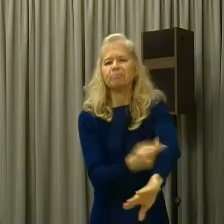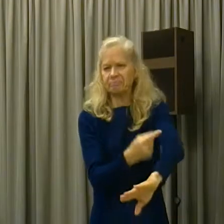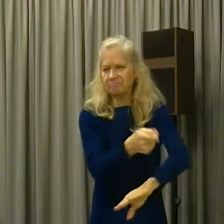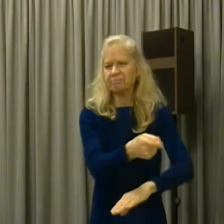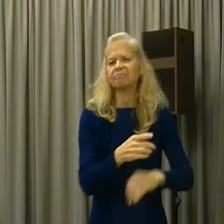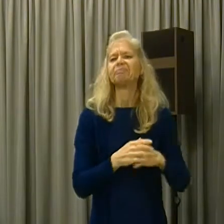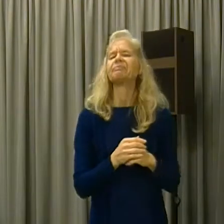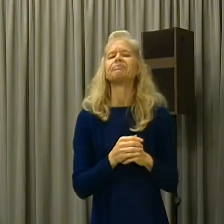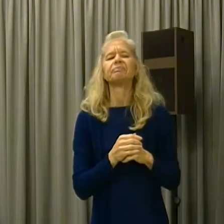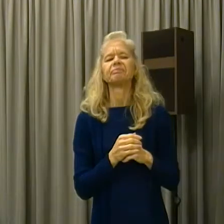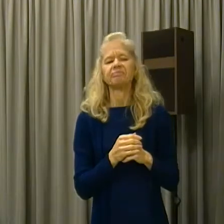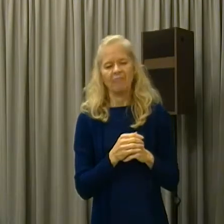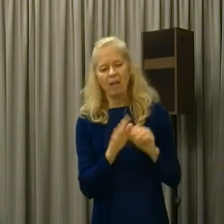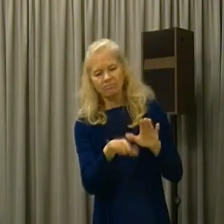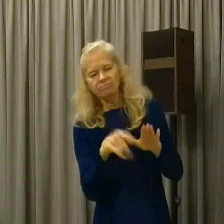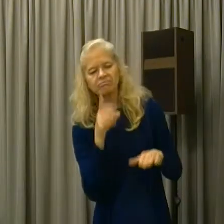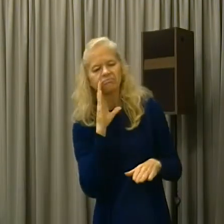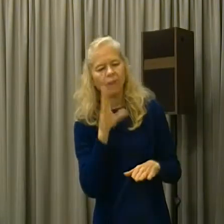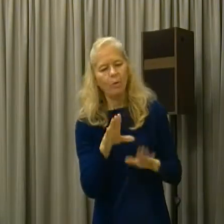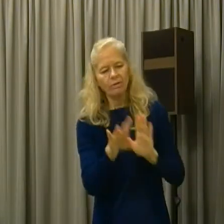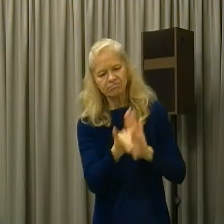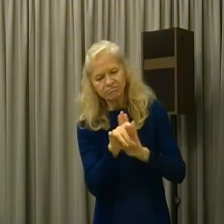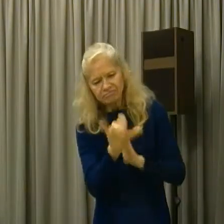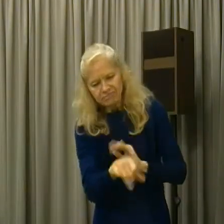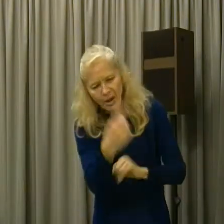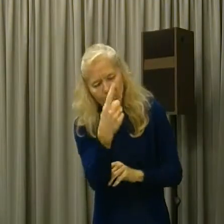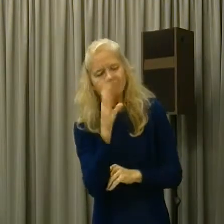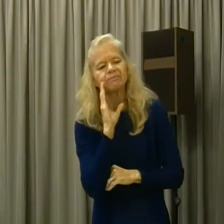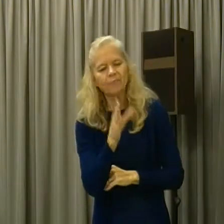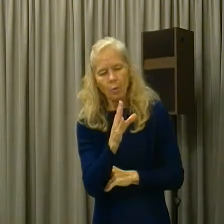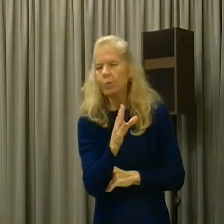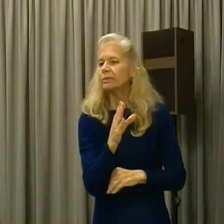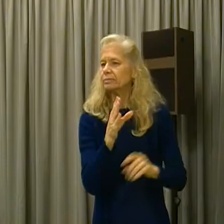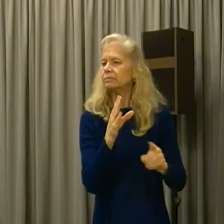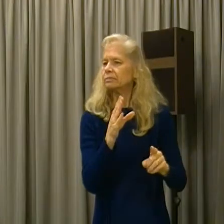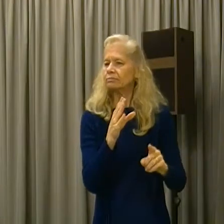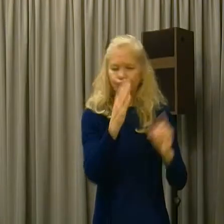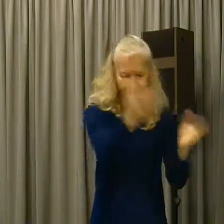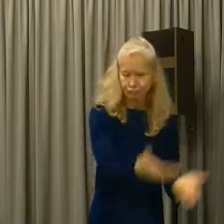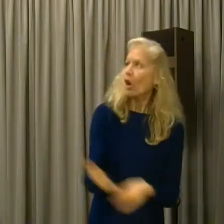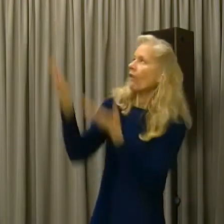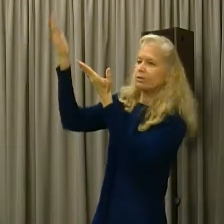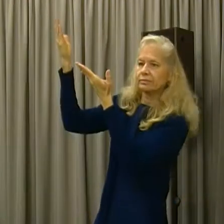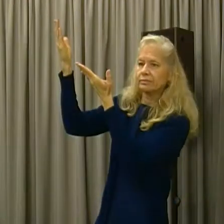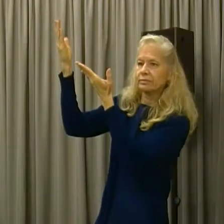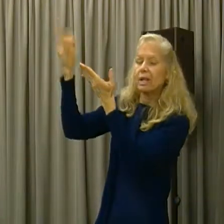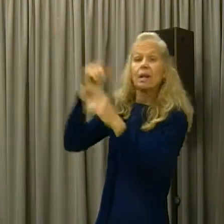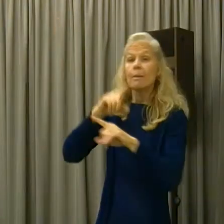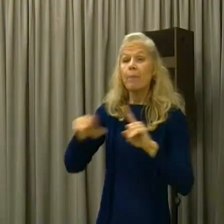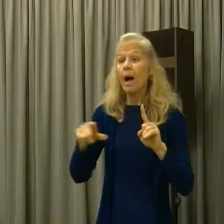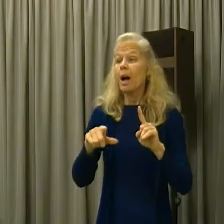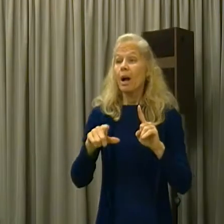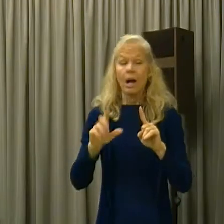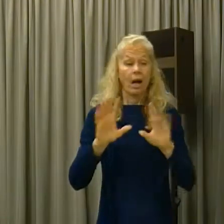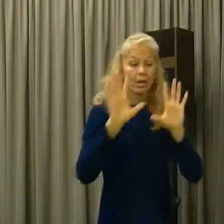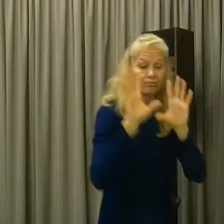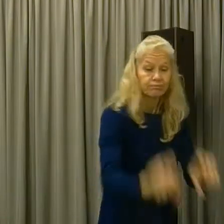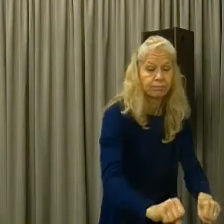for God, what He wanted the offering to be. You see, remember, it had to be, certain sacrifices had to be perfect. They couldn't have a limp, or they